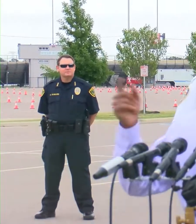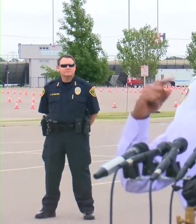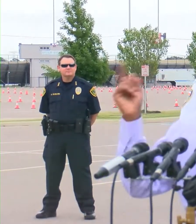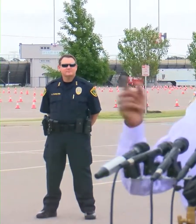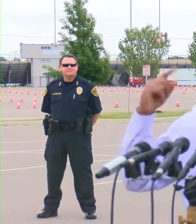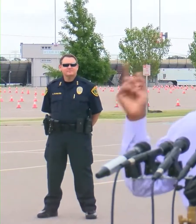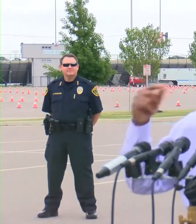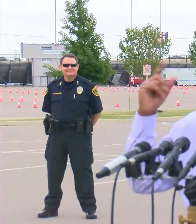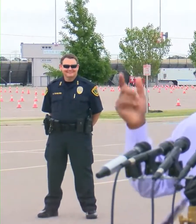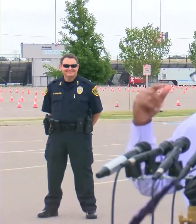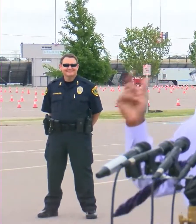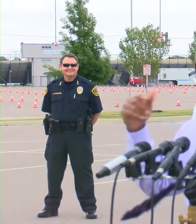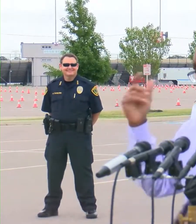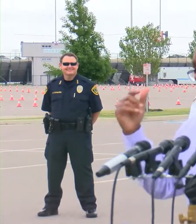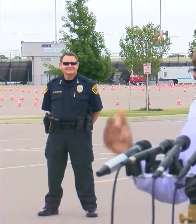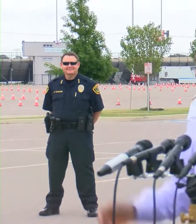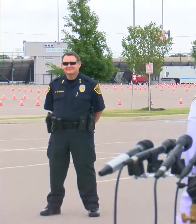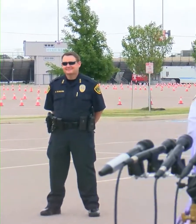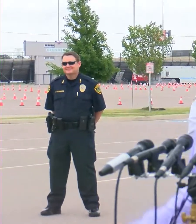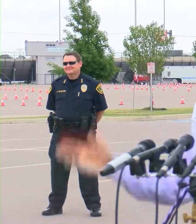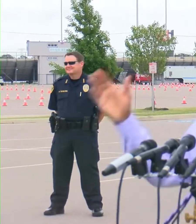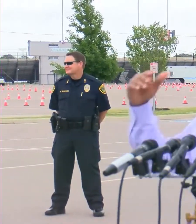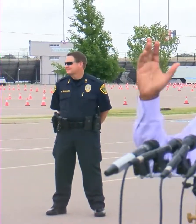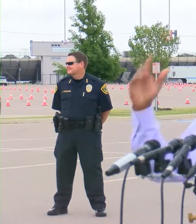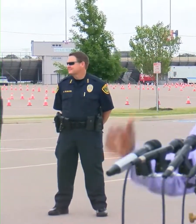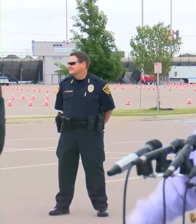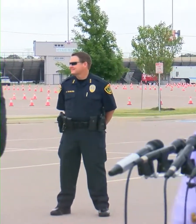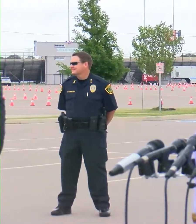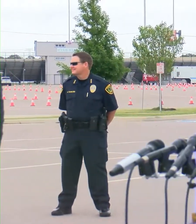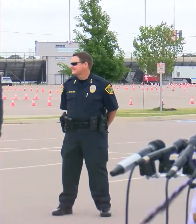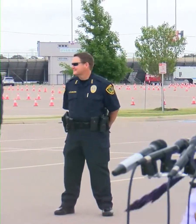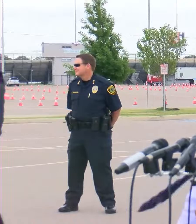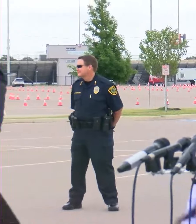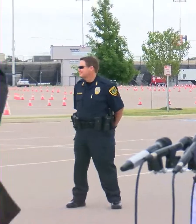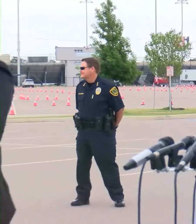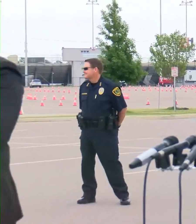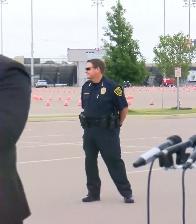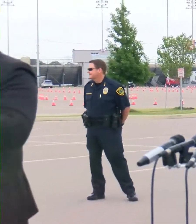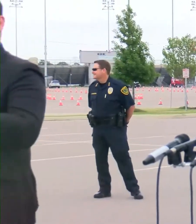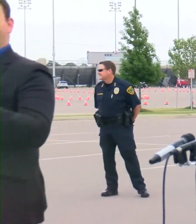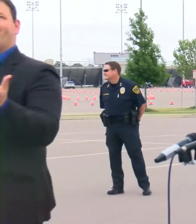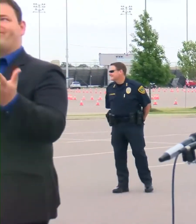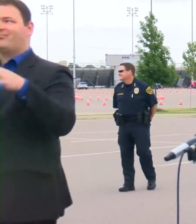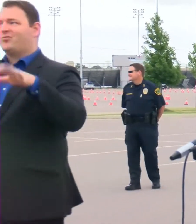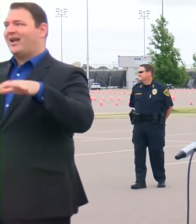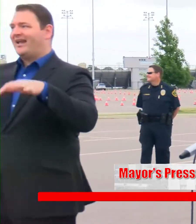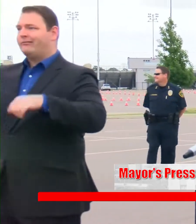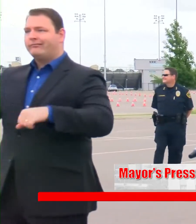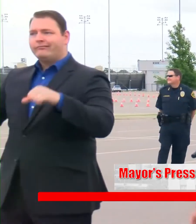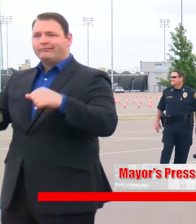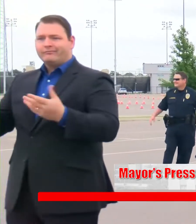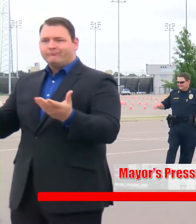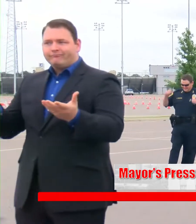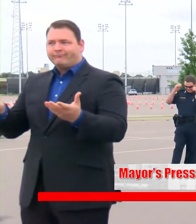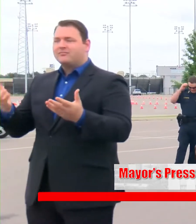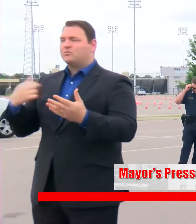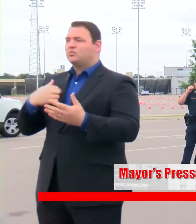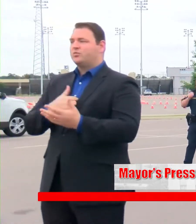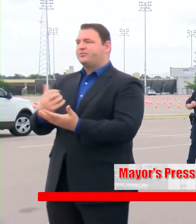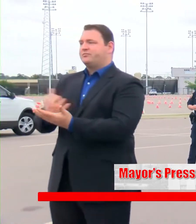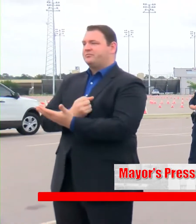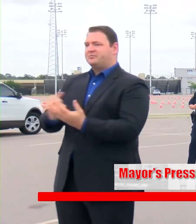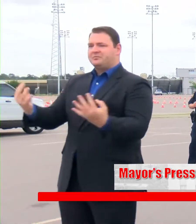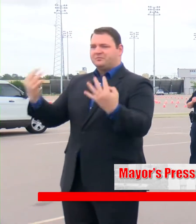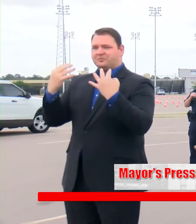I guess tour the testing site first, but with the weather conditions being uncertain, we decided to go ahead on and do this portion of the